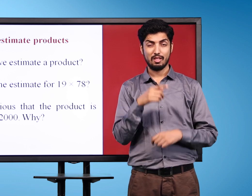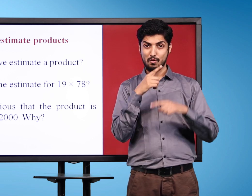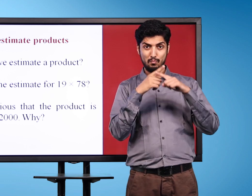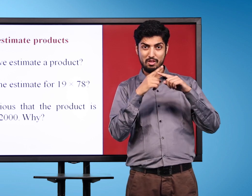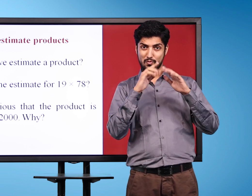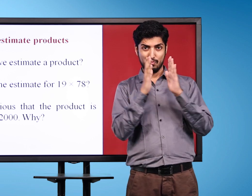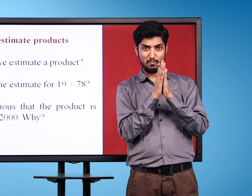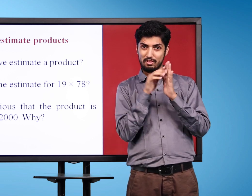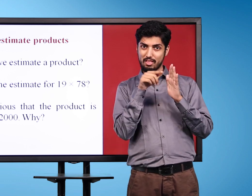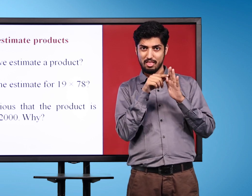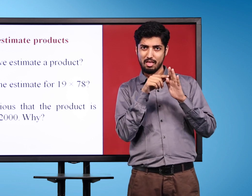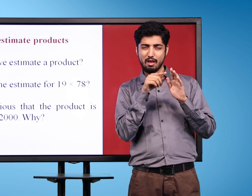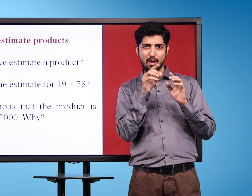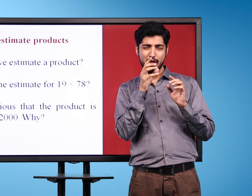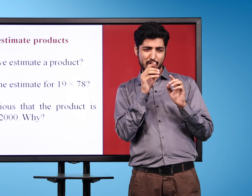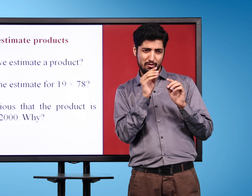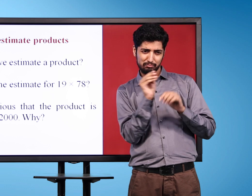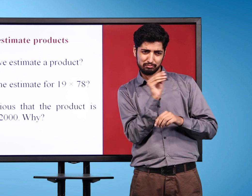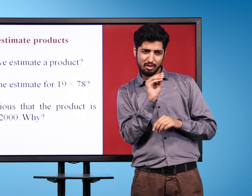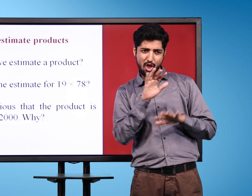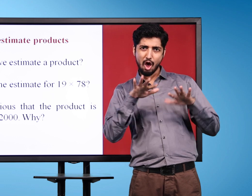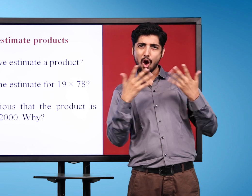How do we estimate a product?